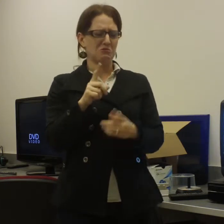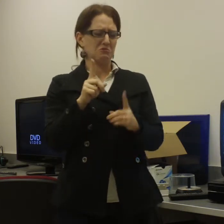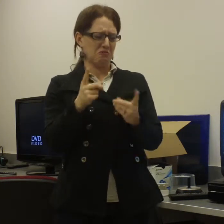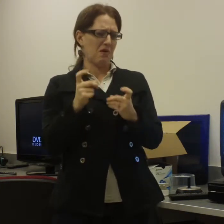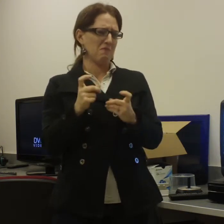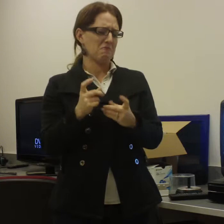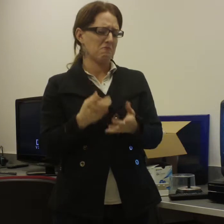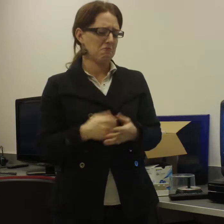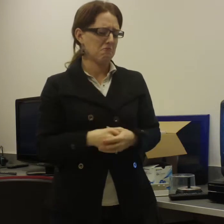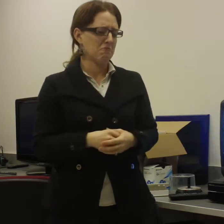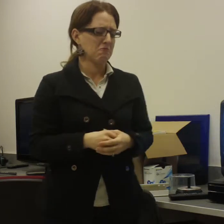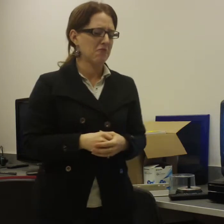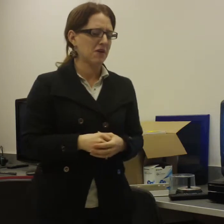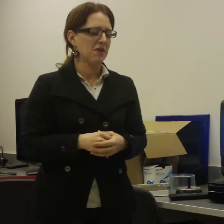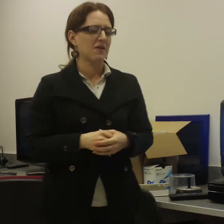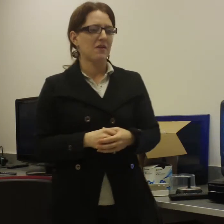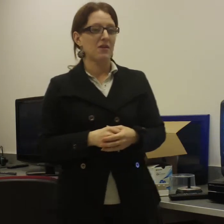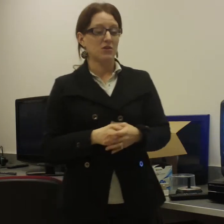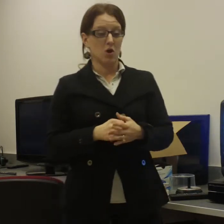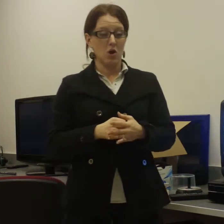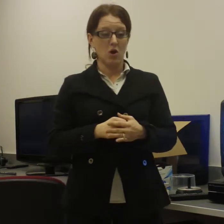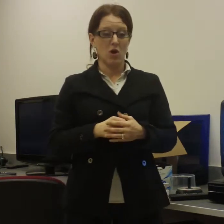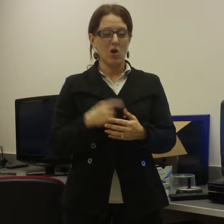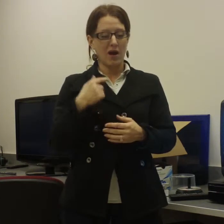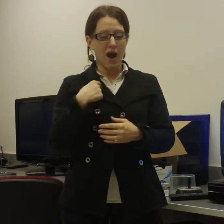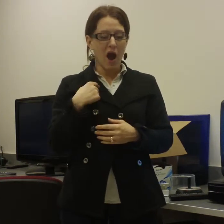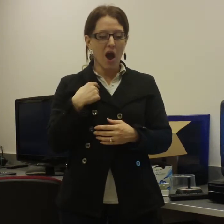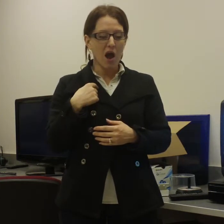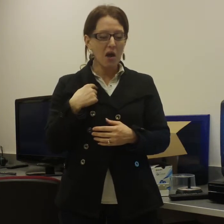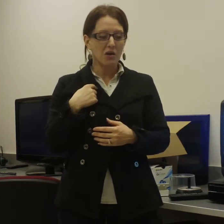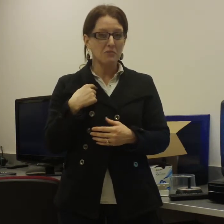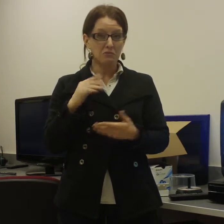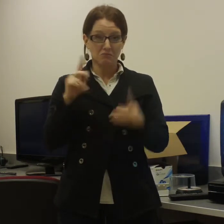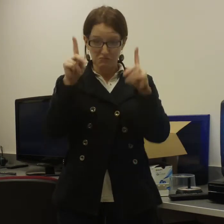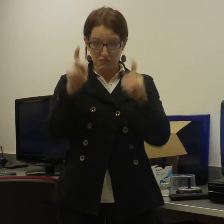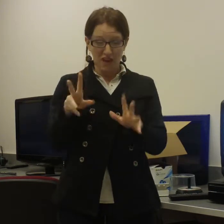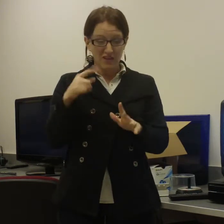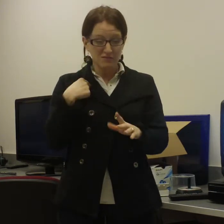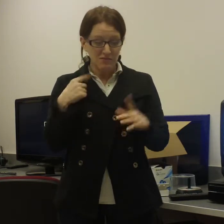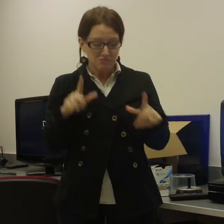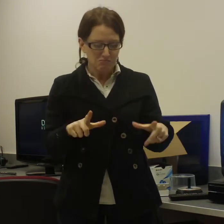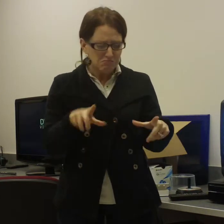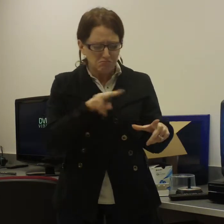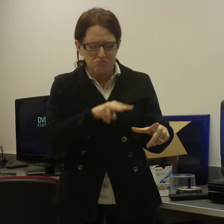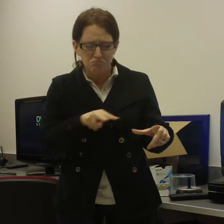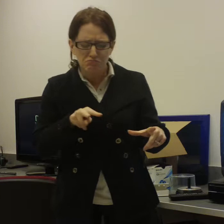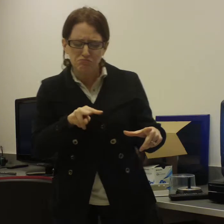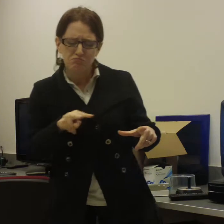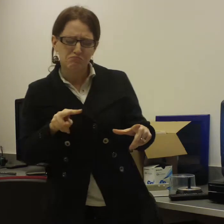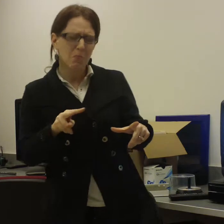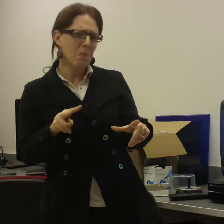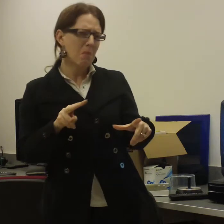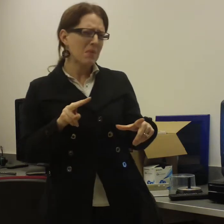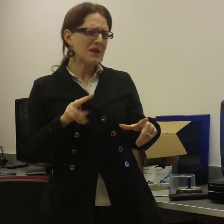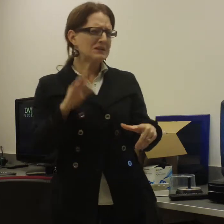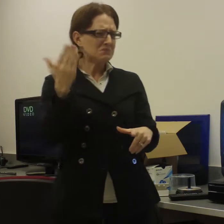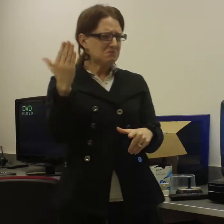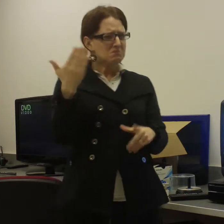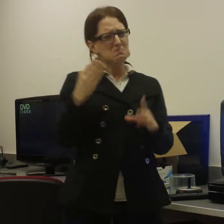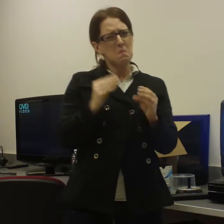looking at them as quickly as I did, just kind of scanning through them and getting through correctly some of them. It looks like most people did pretty well. Looks